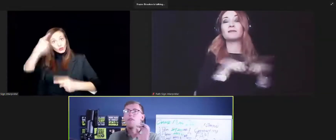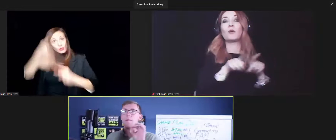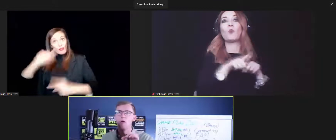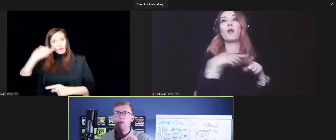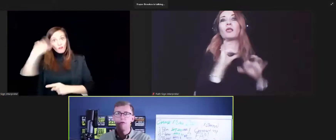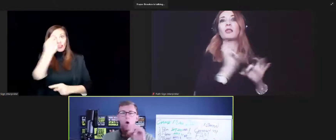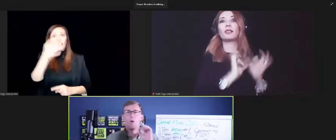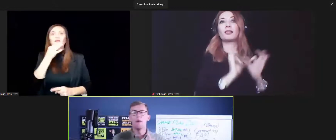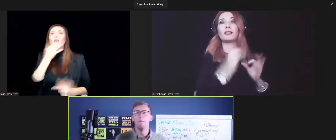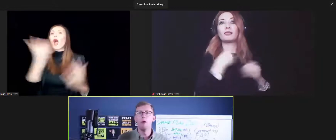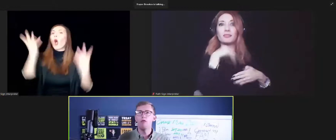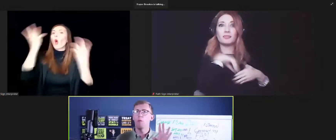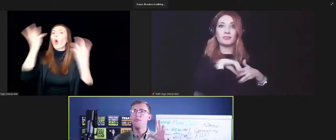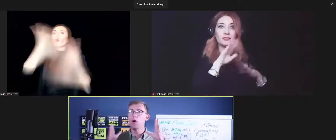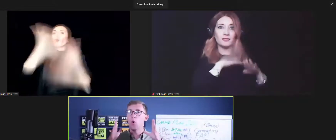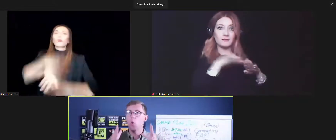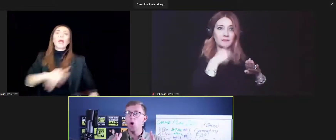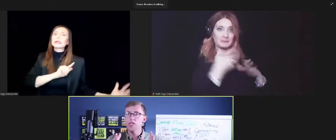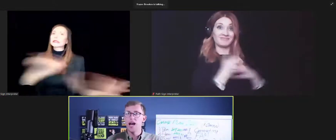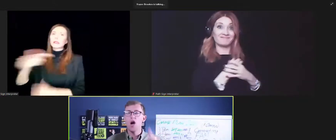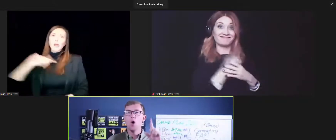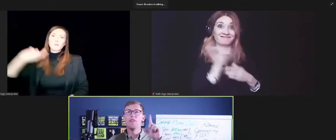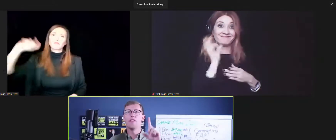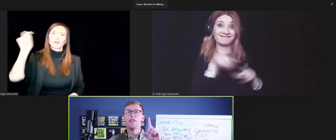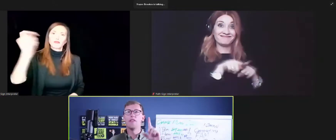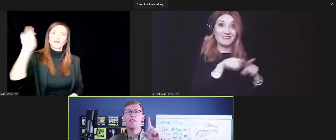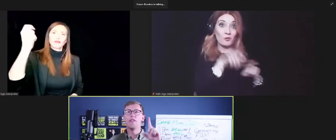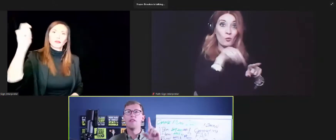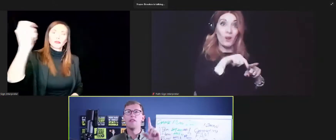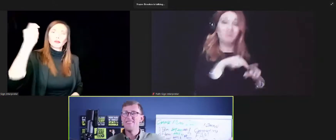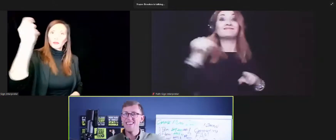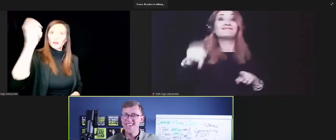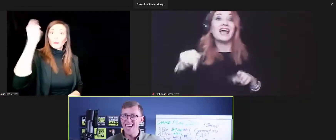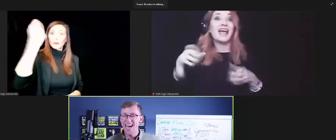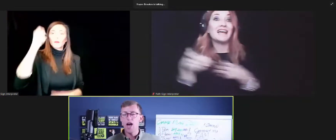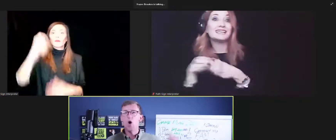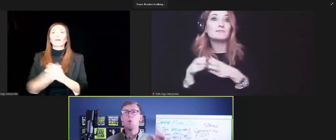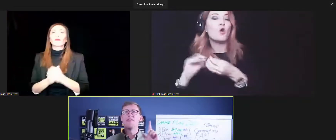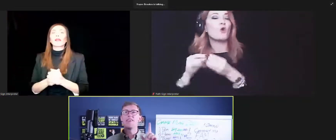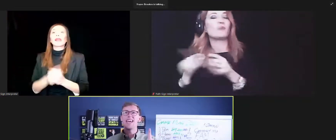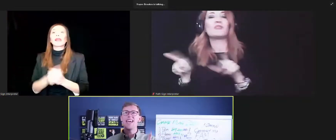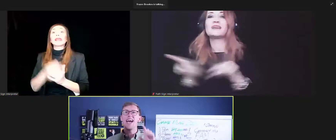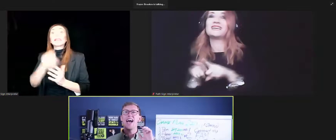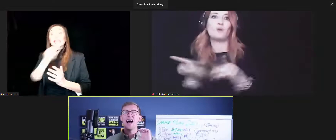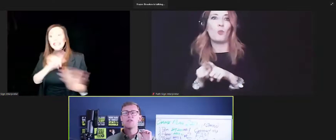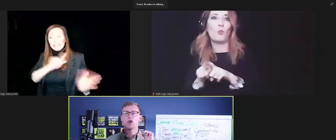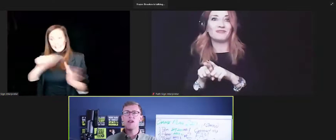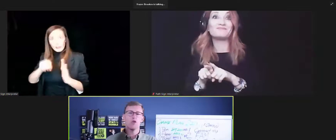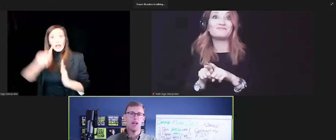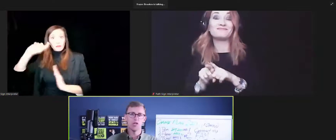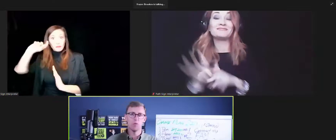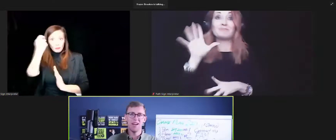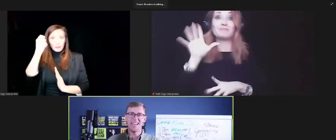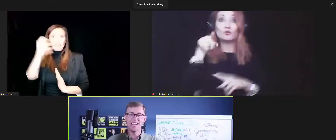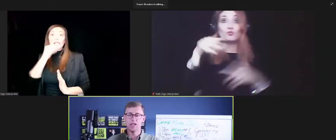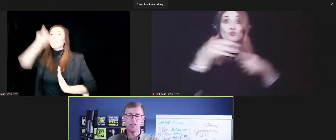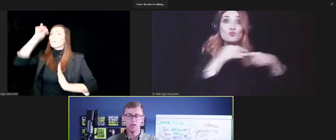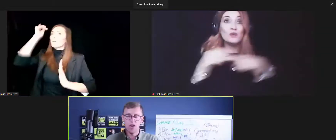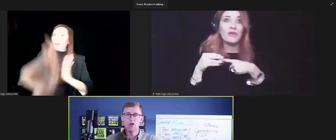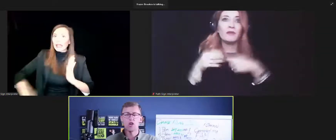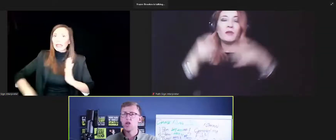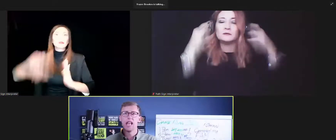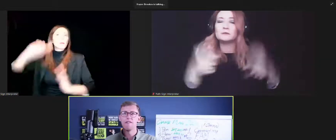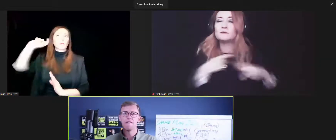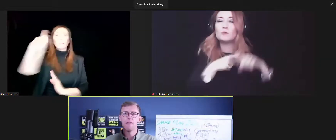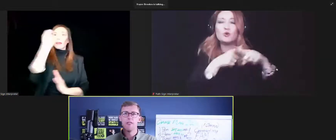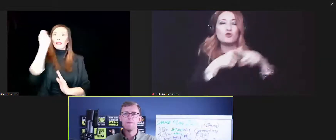win the month. Win the month, win the quarter. Win the quarter, win the year. Win the year, have a great chance of winning and